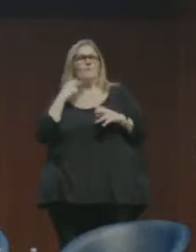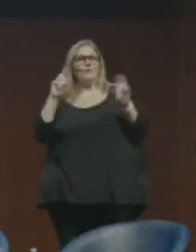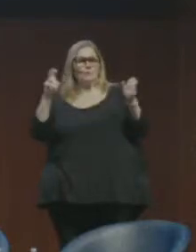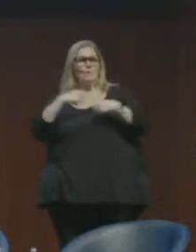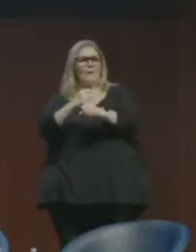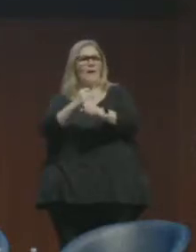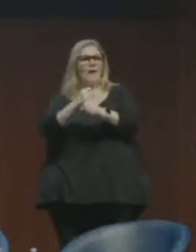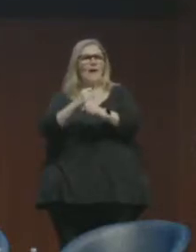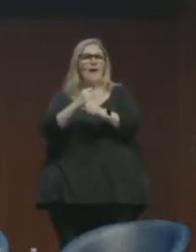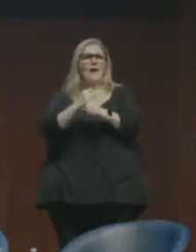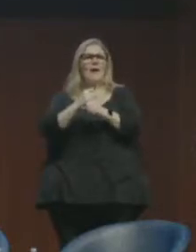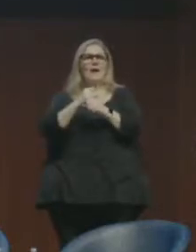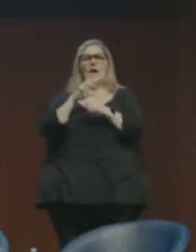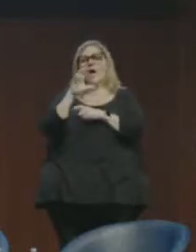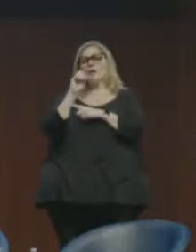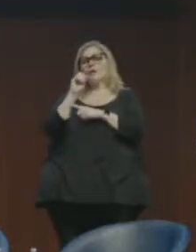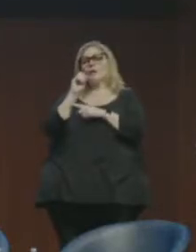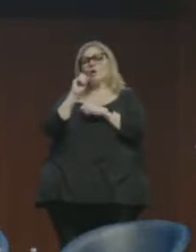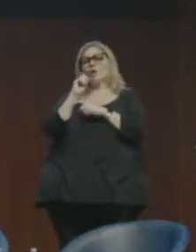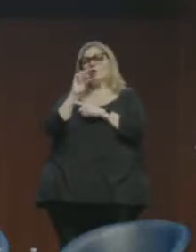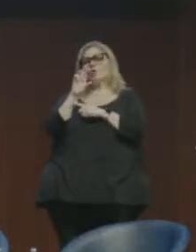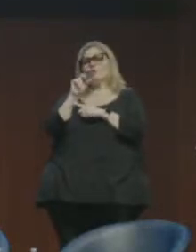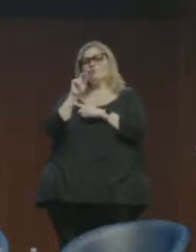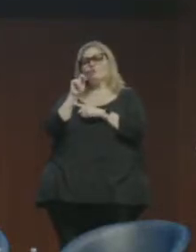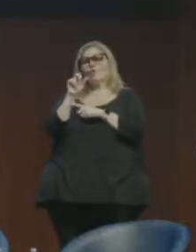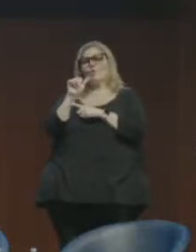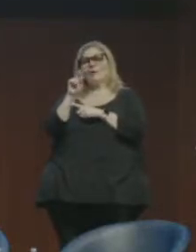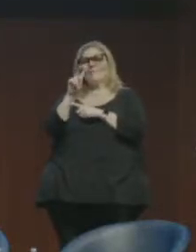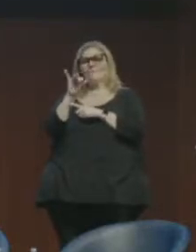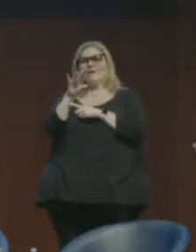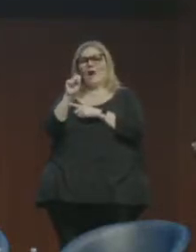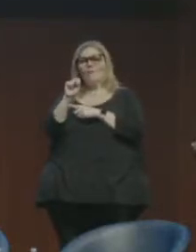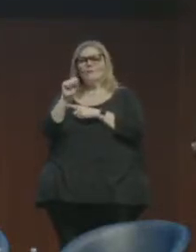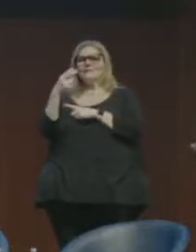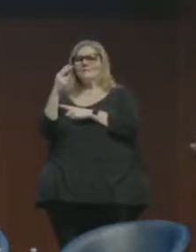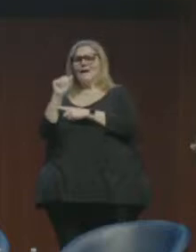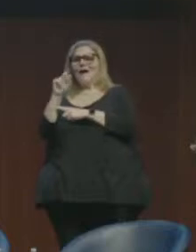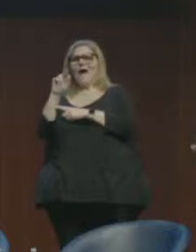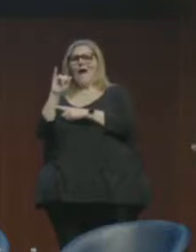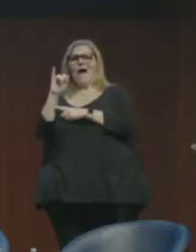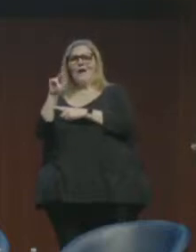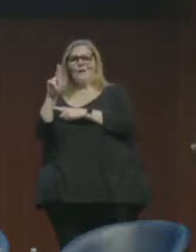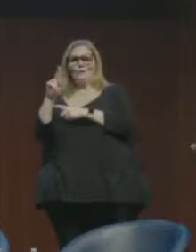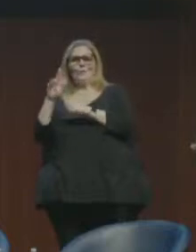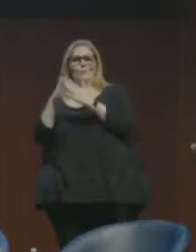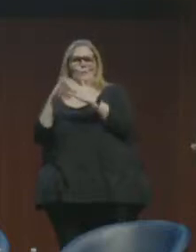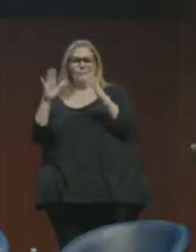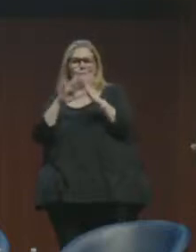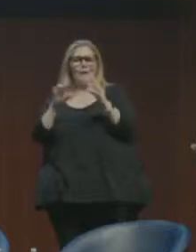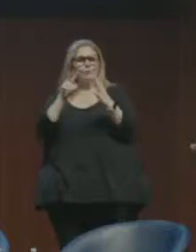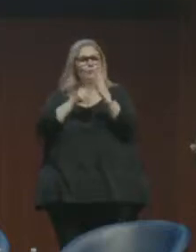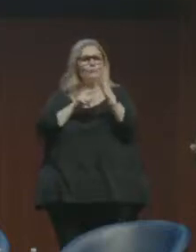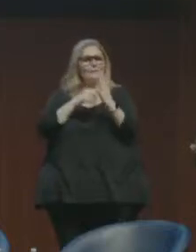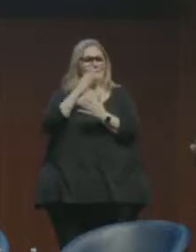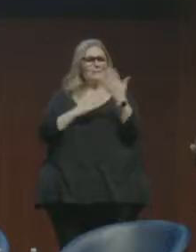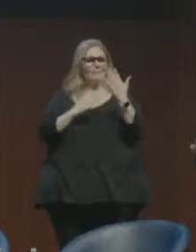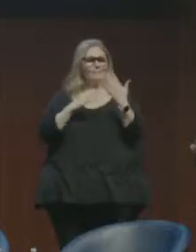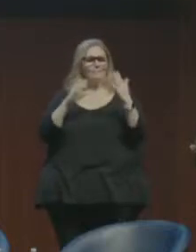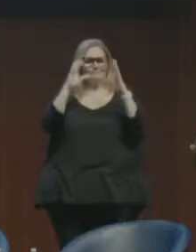produced a coronavirus haiku book. And I'm going to read some of